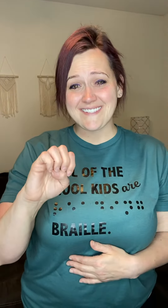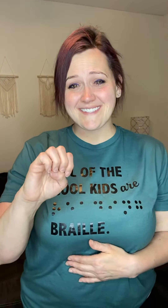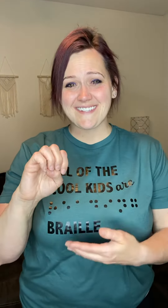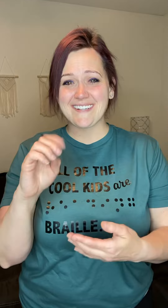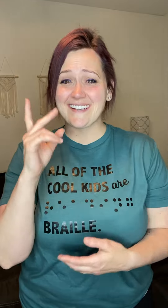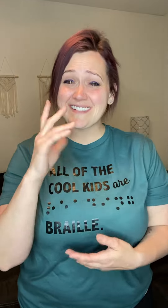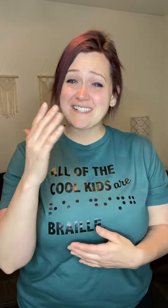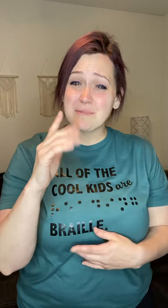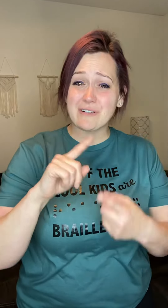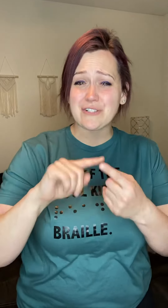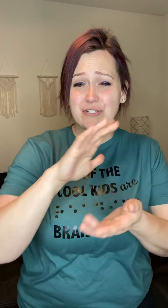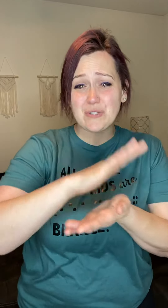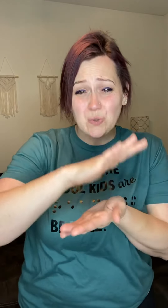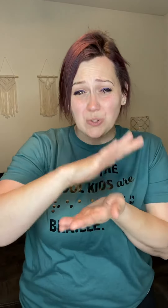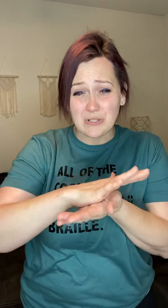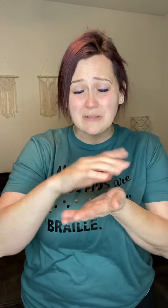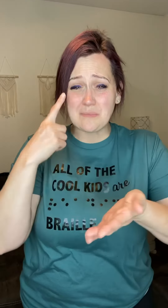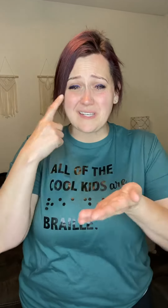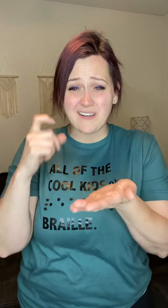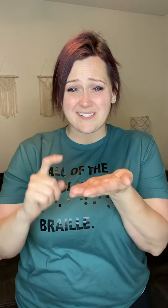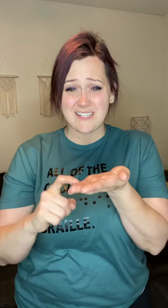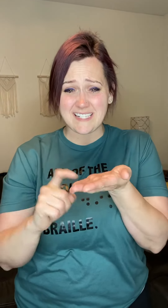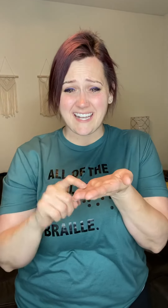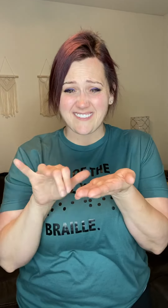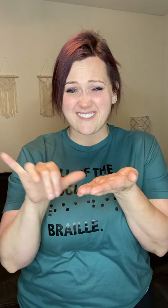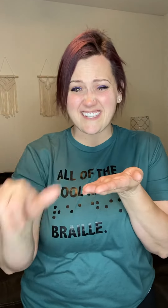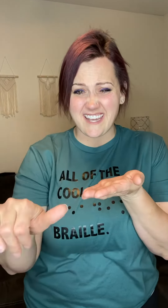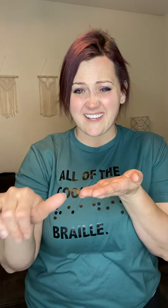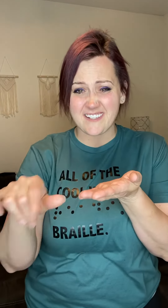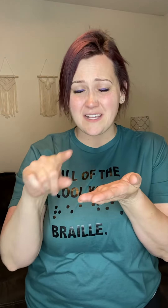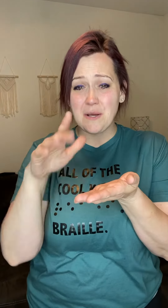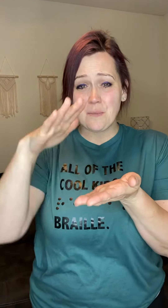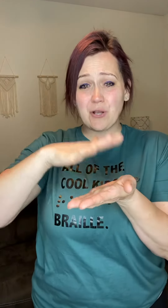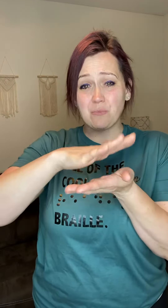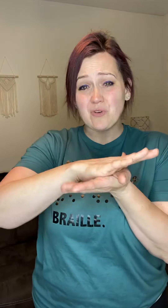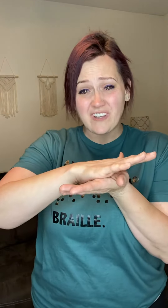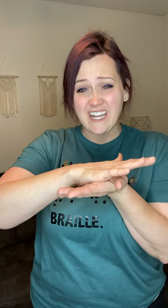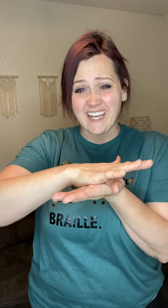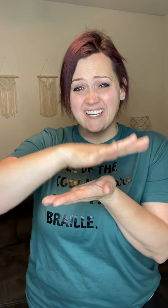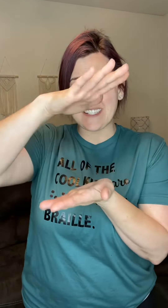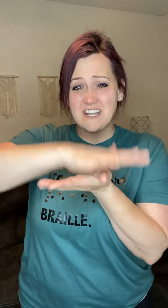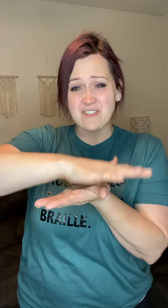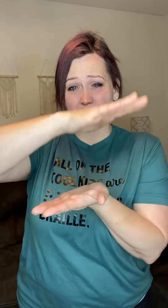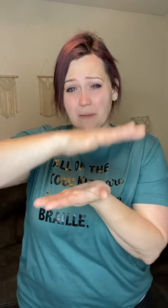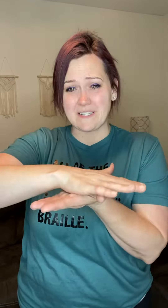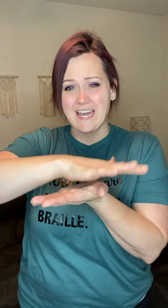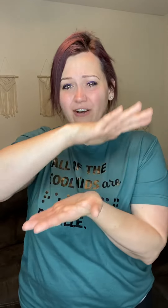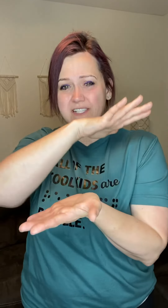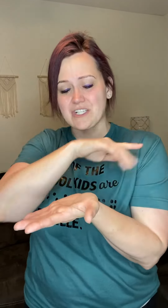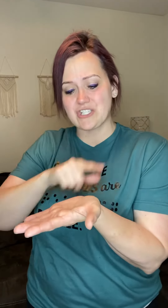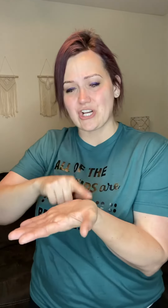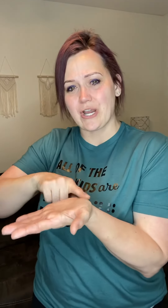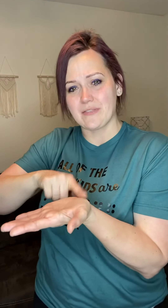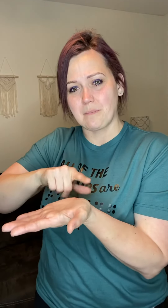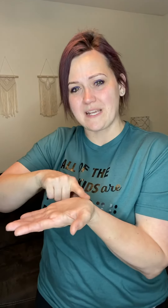Nice. It's similar to school because this hand stays, but your moving hand, instead of straight up and down, is going to start at the base